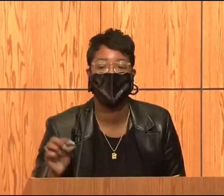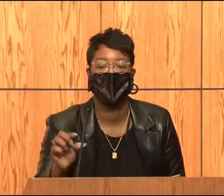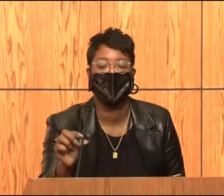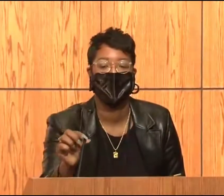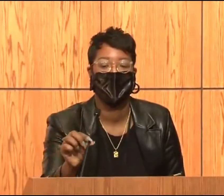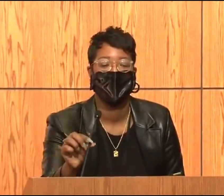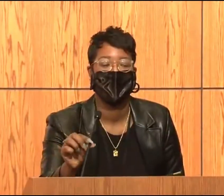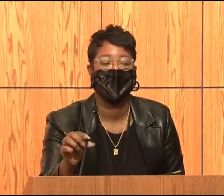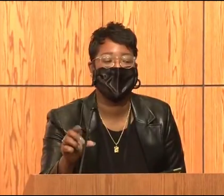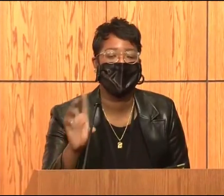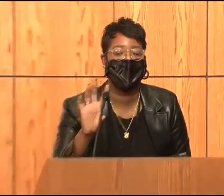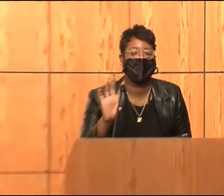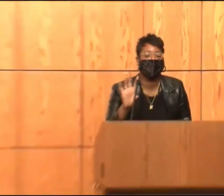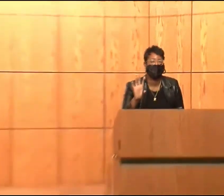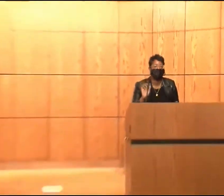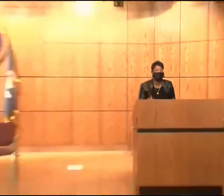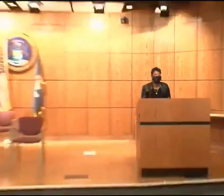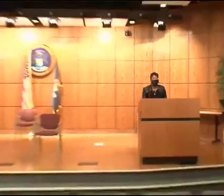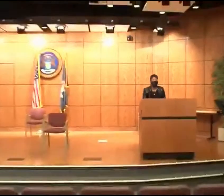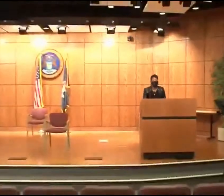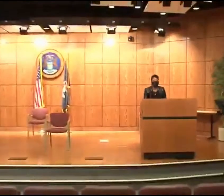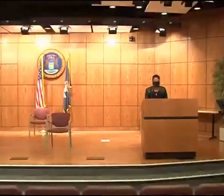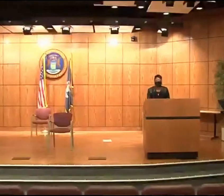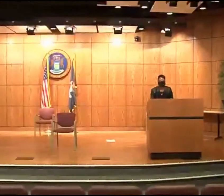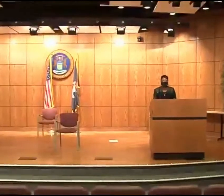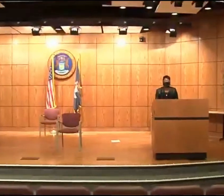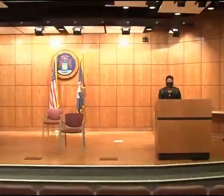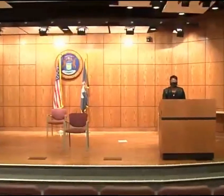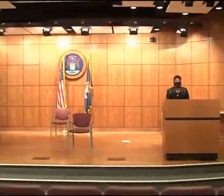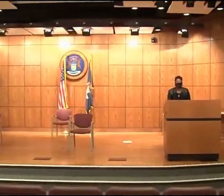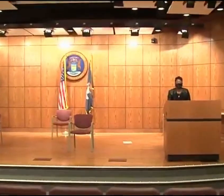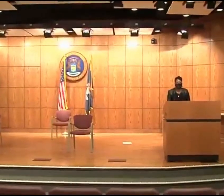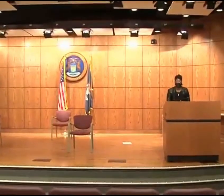sorry. Sorry. Thank